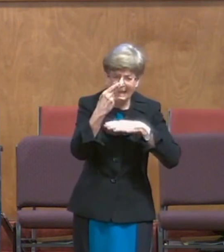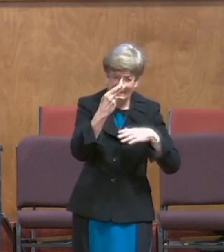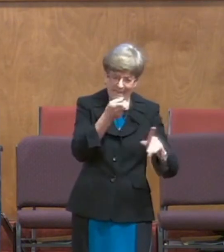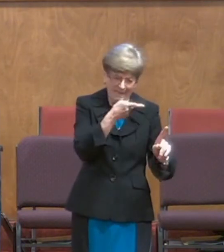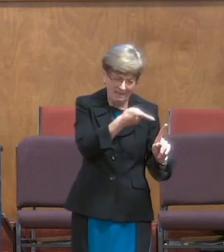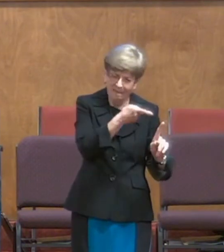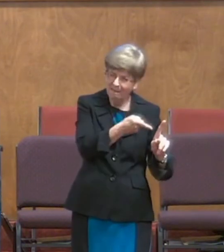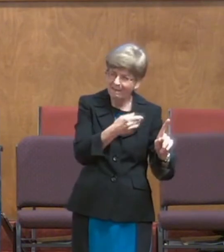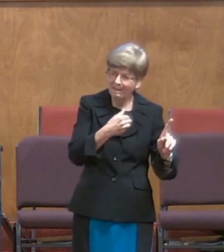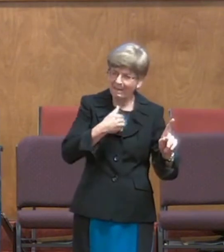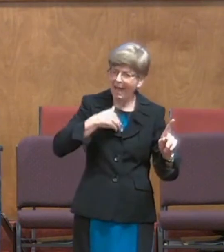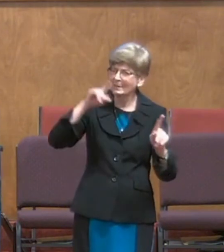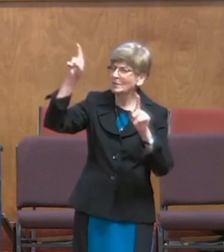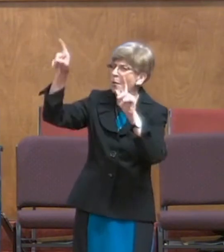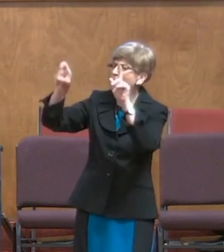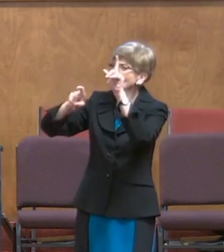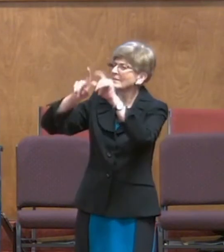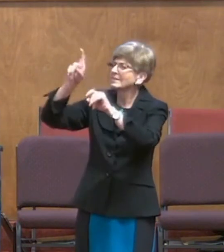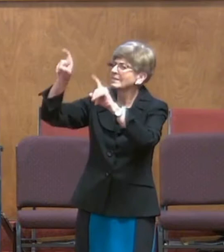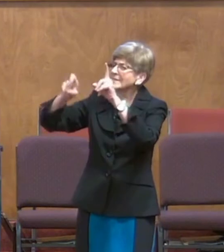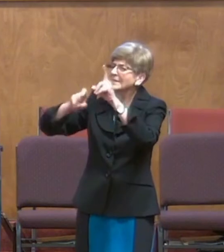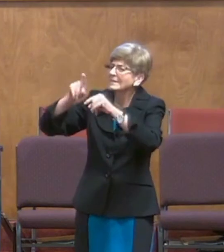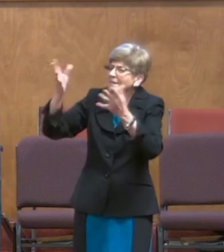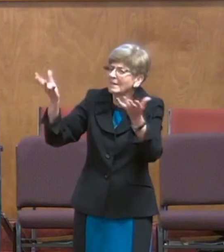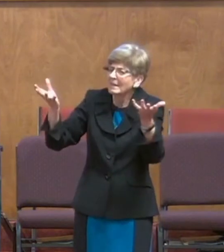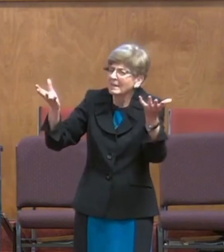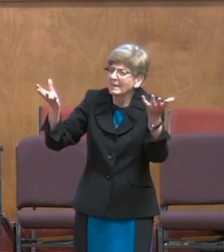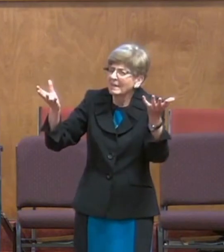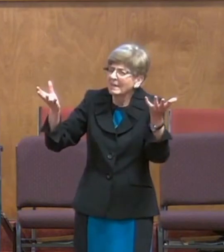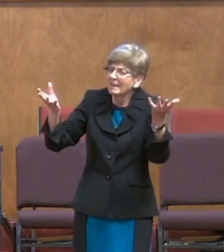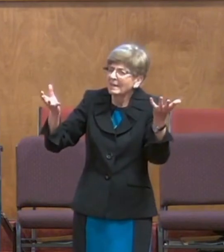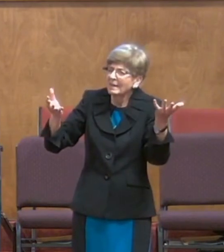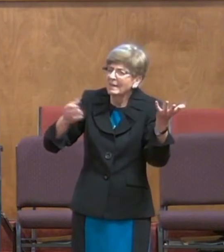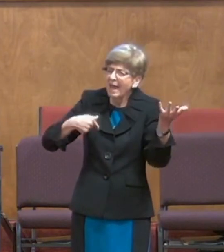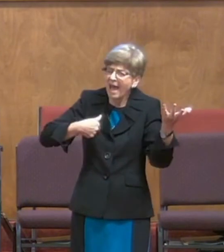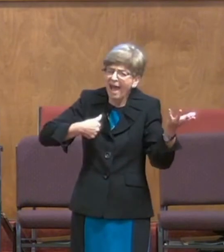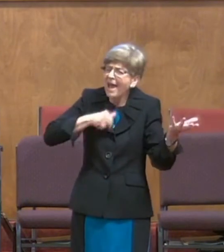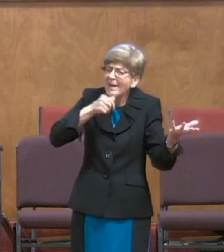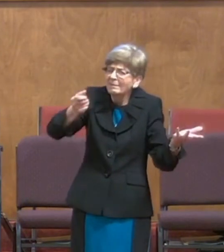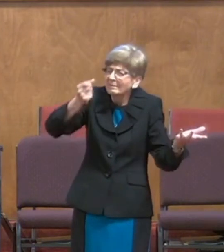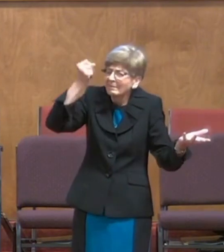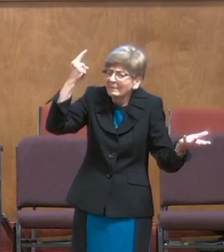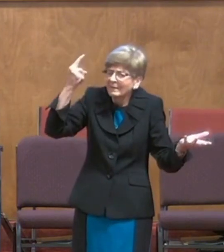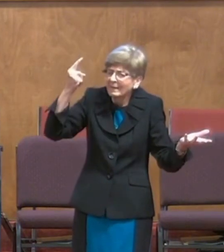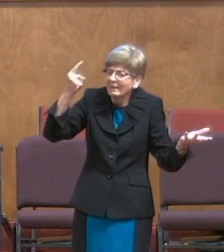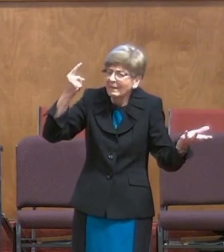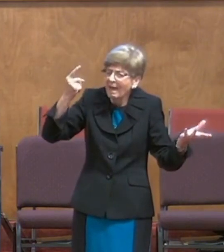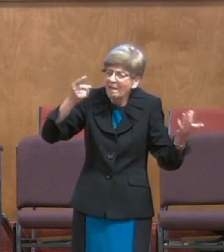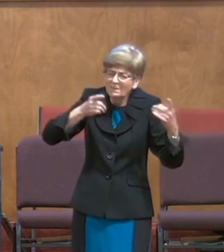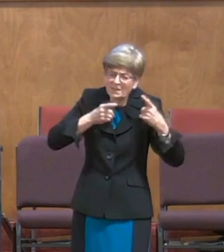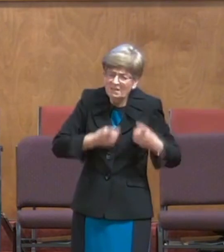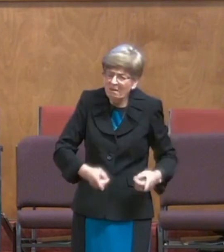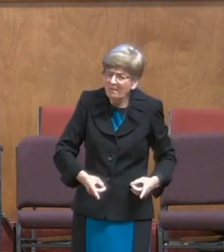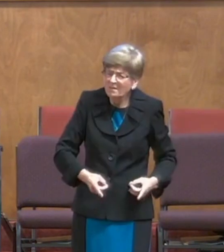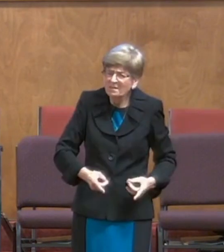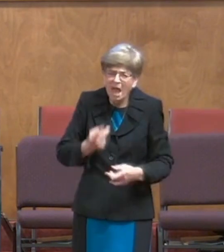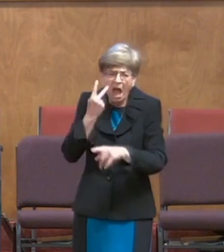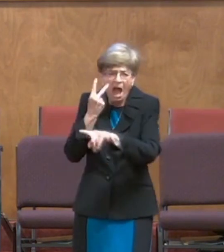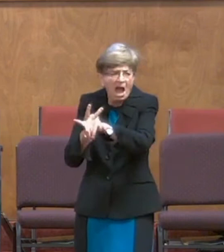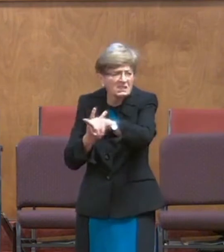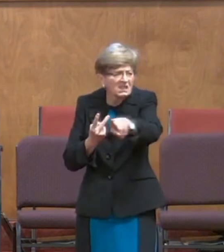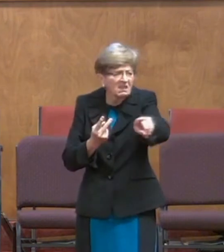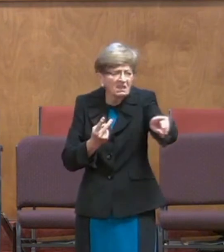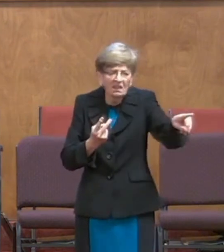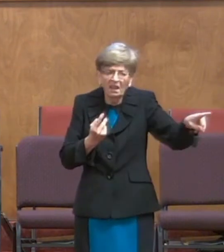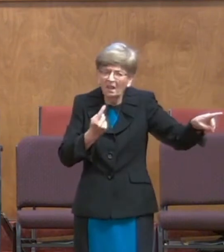and he's expressing his dismay and his own discouragement and looking at the evil of this world.